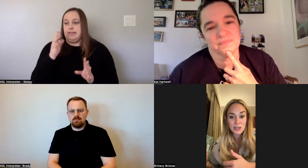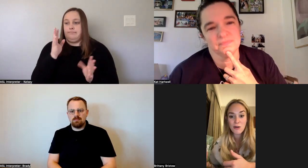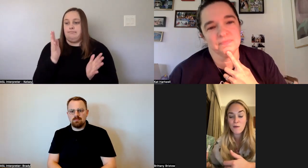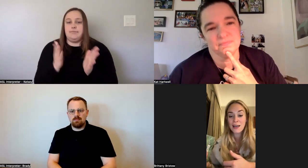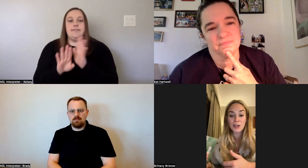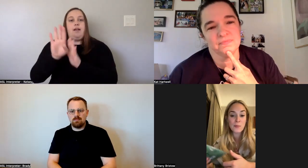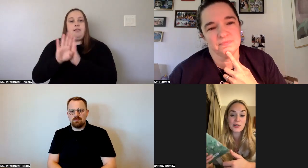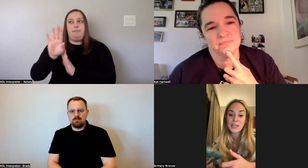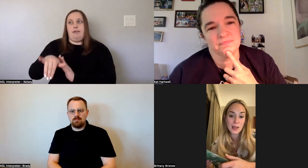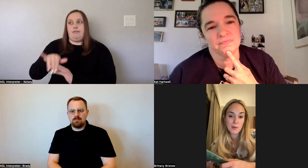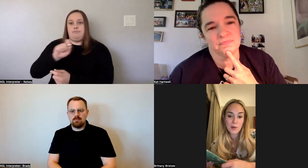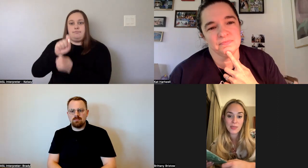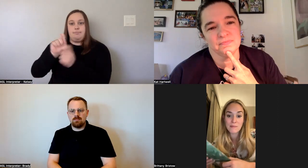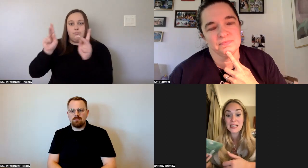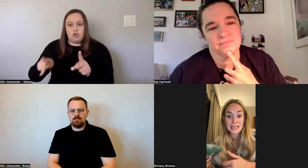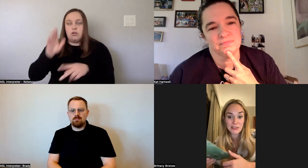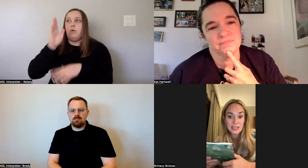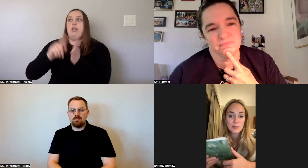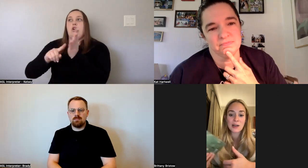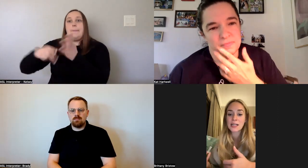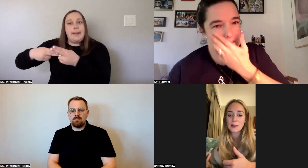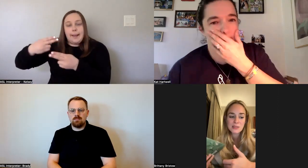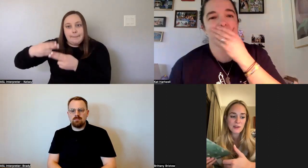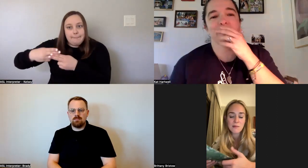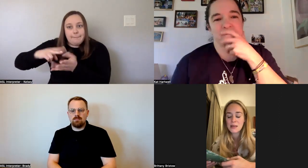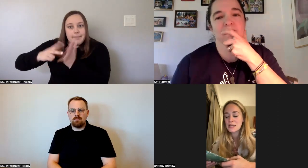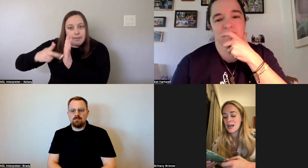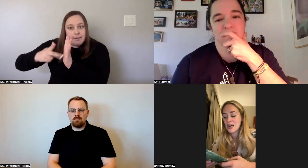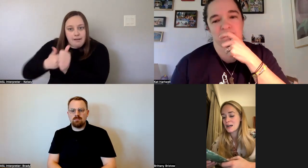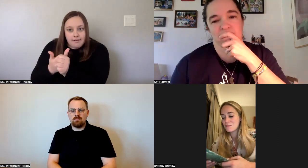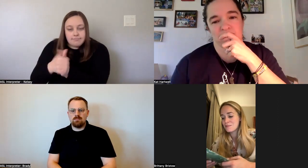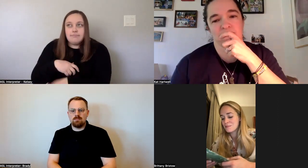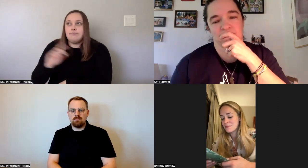person. So I look up their name and what the meaning of it is and where it comes from.